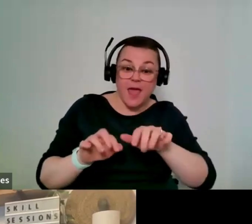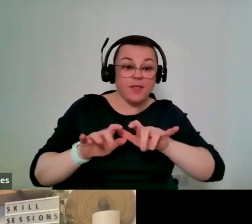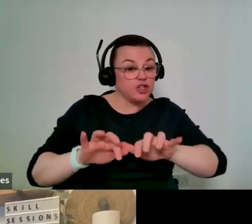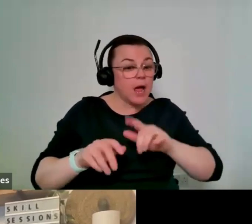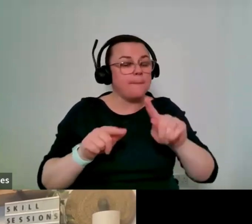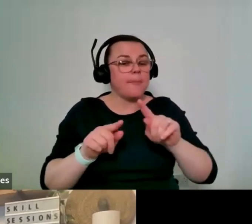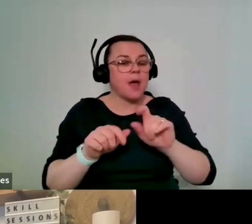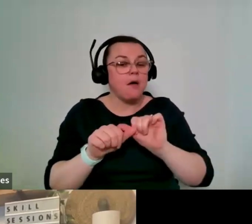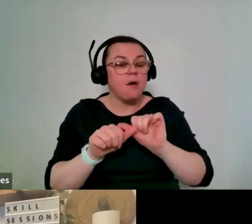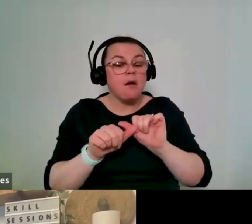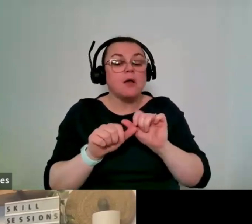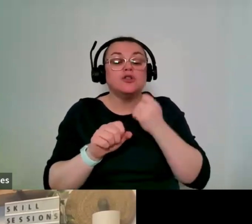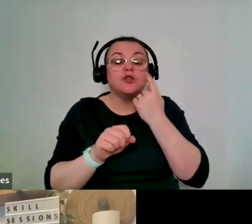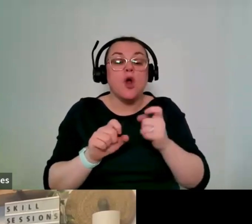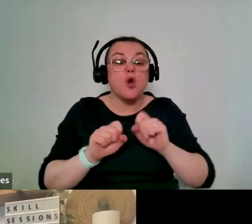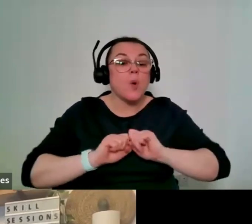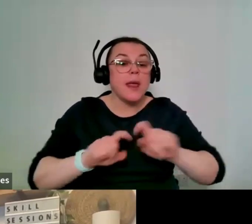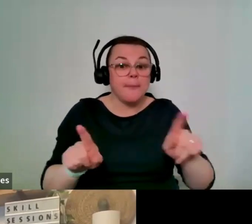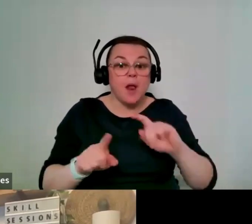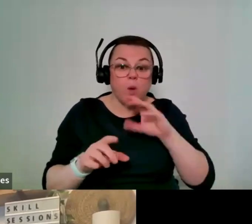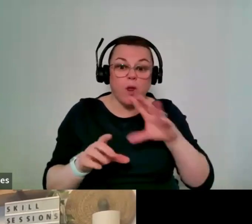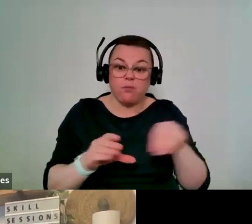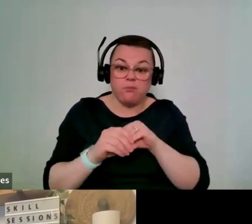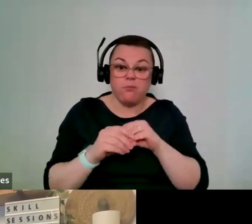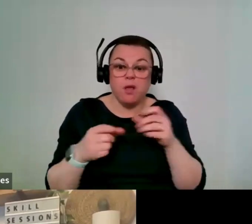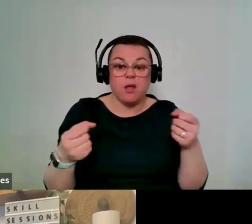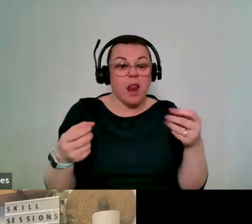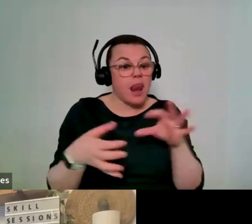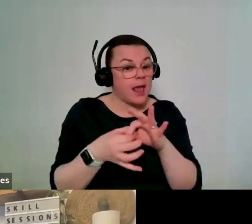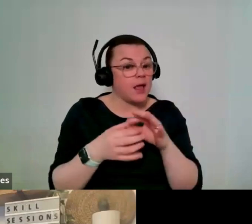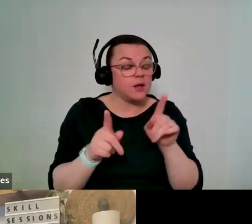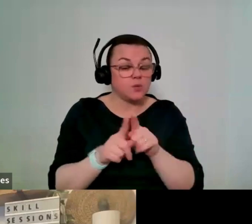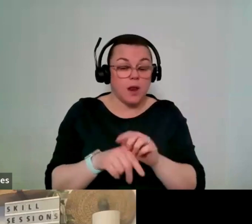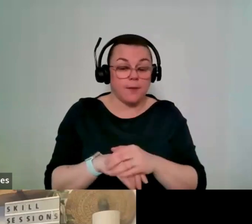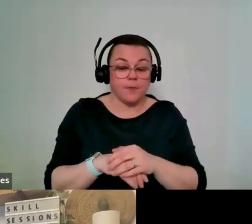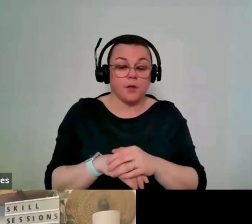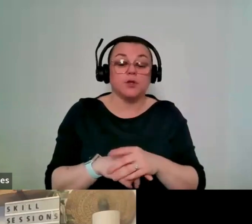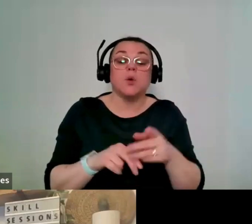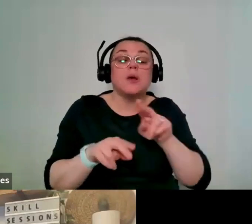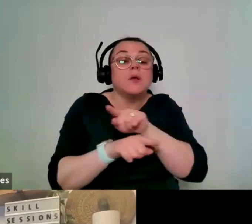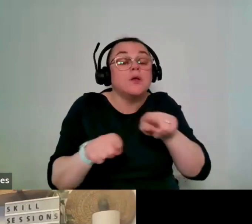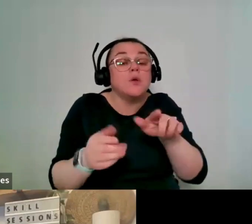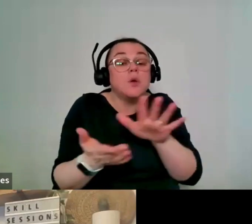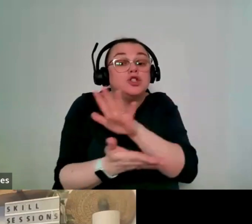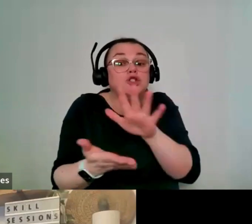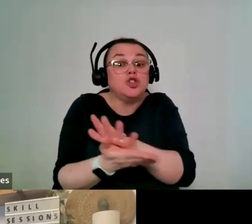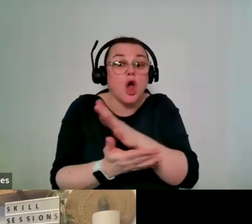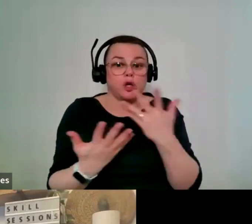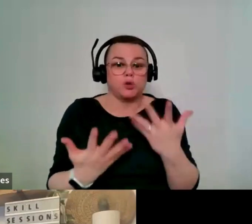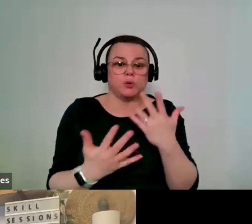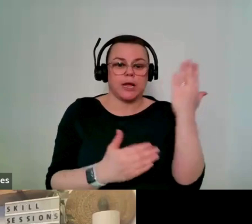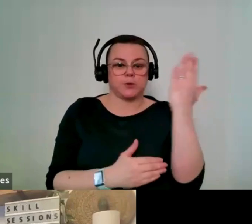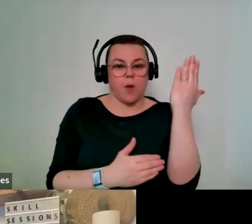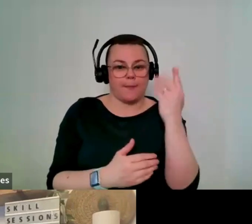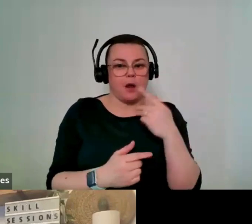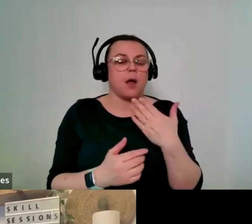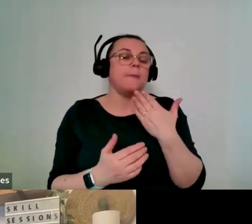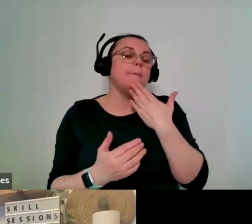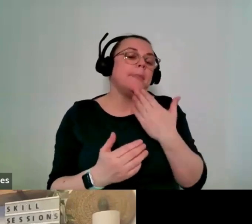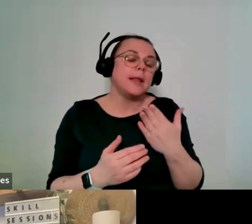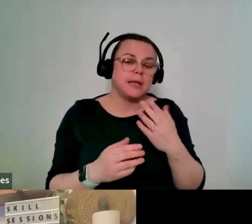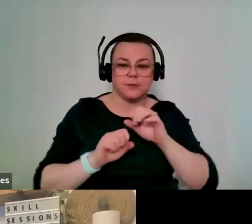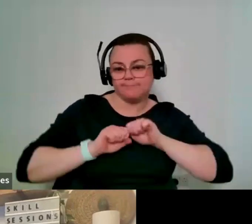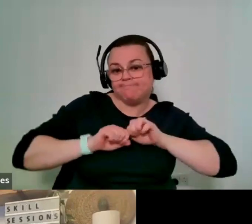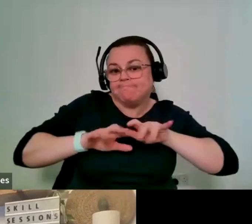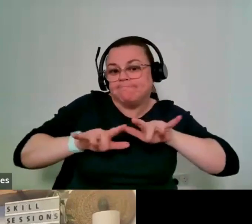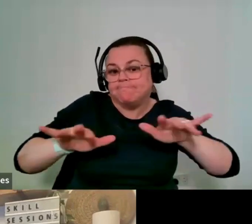well. So if you enjoyed today's webinar, please, can you help us spread the word and share skill sessions with your